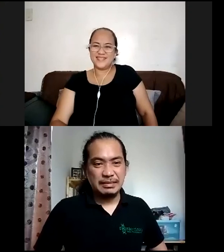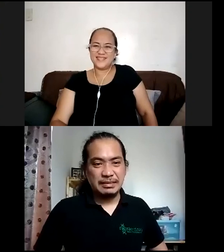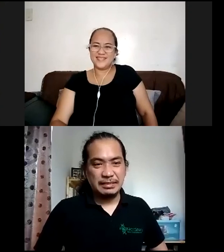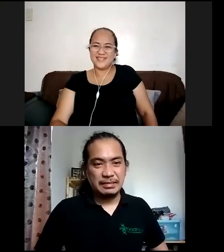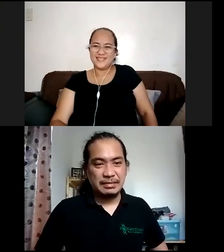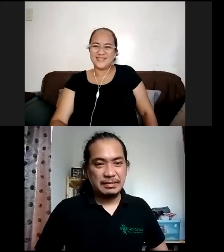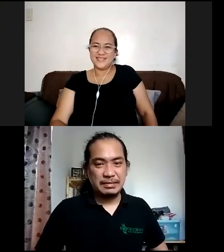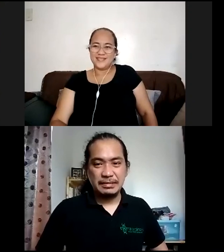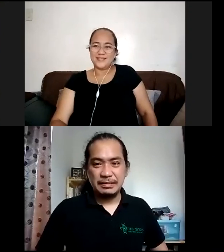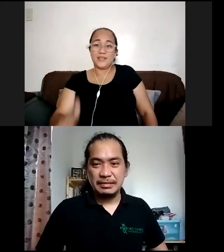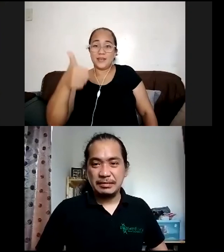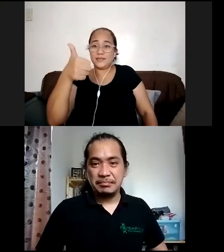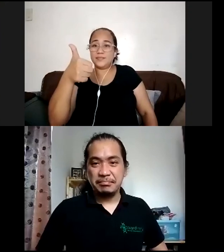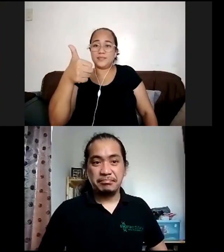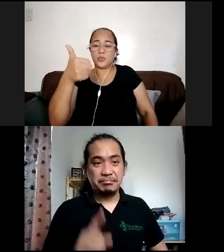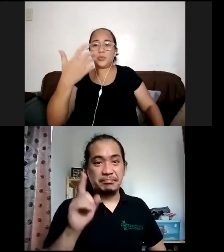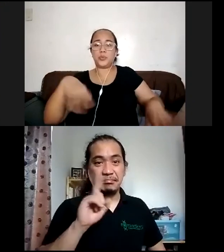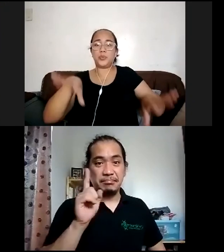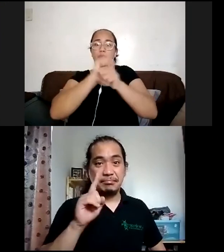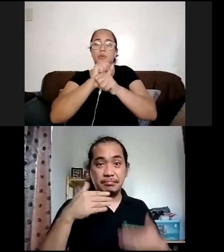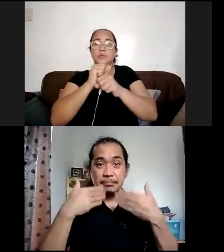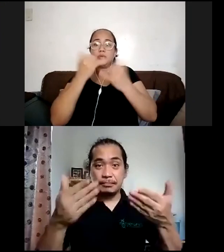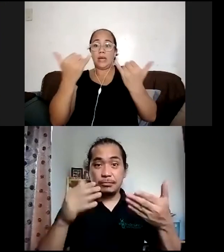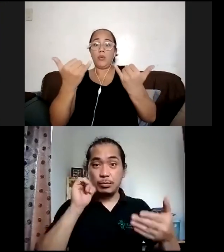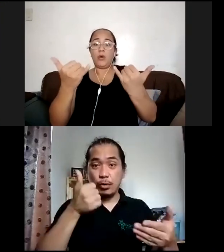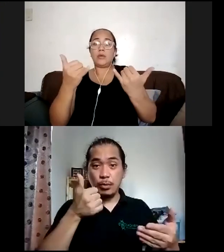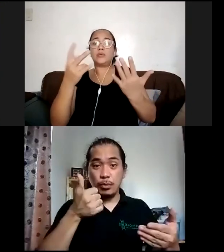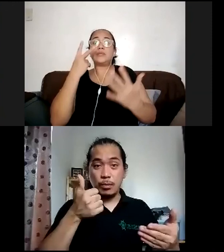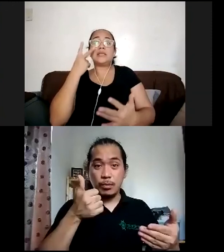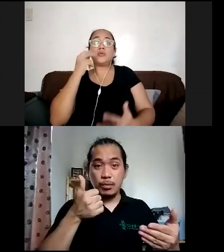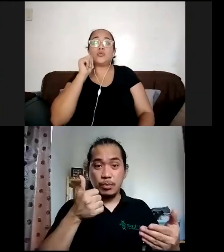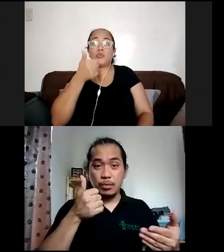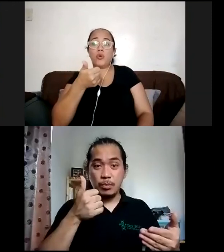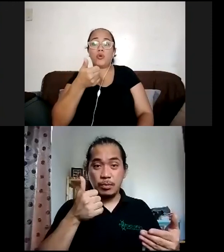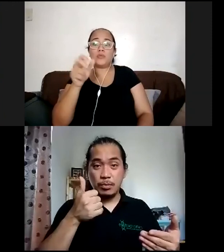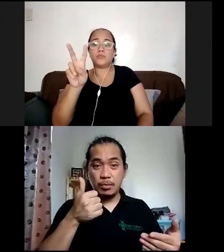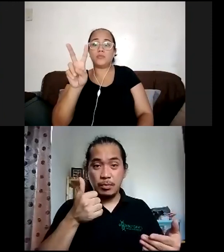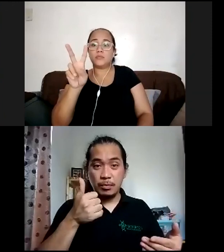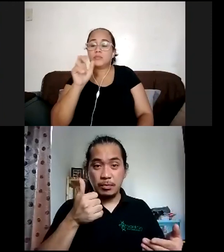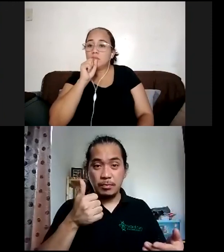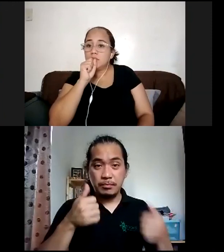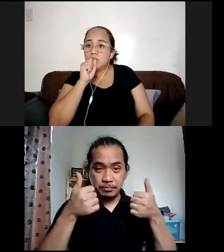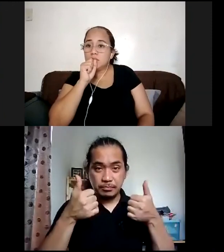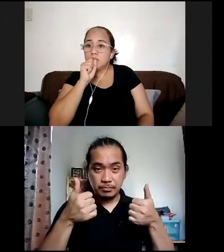All right, then we'll close for now, and I will see you tomorrow.